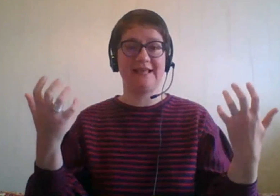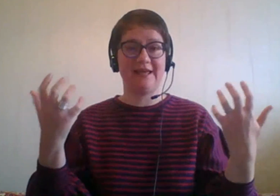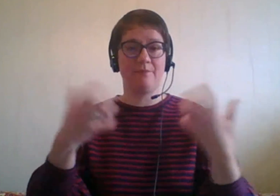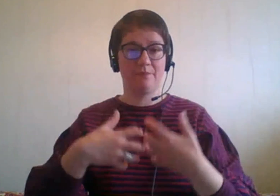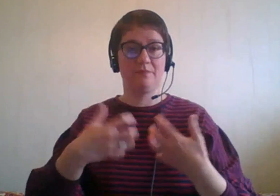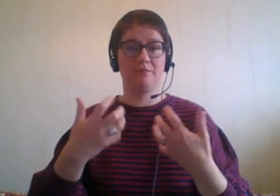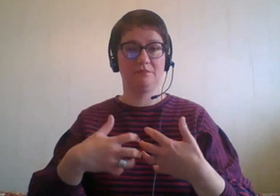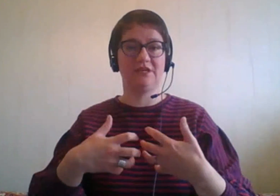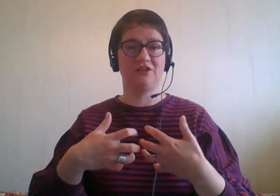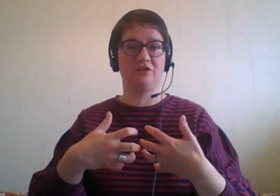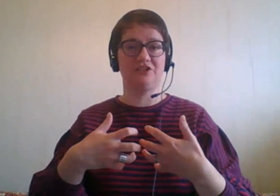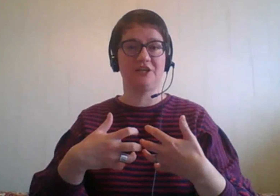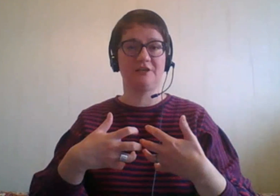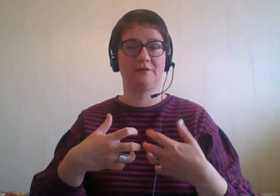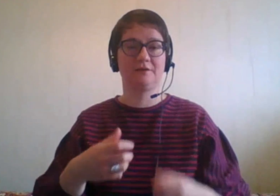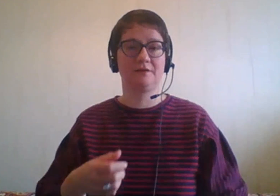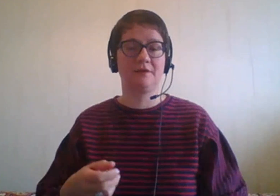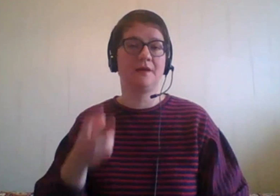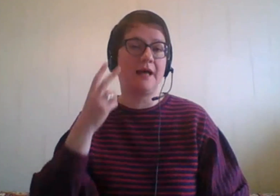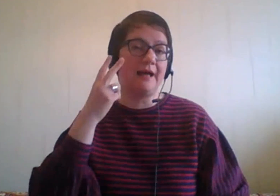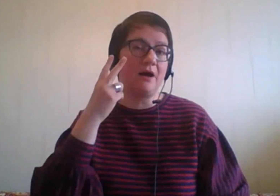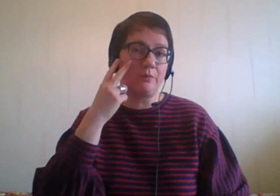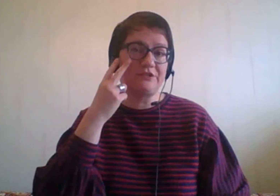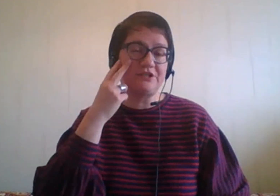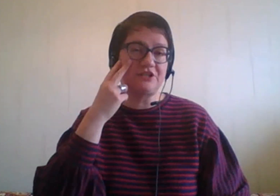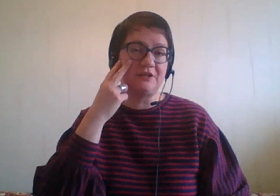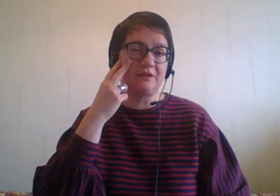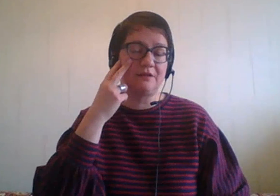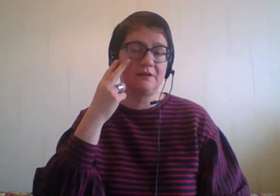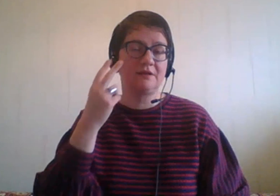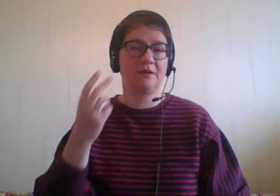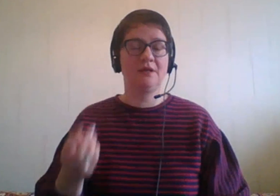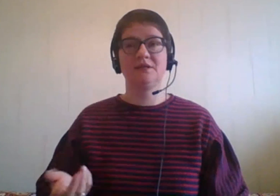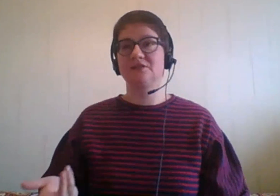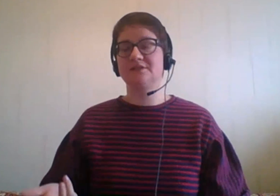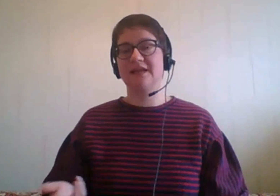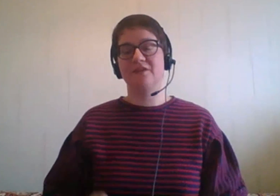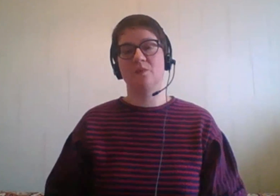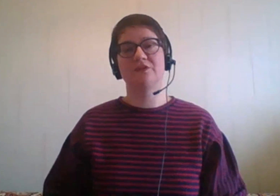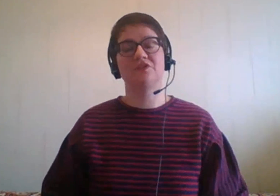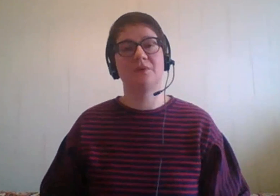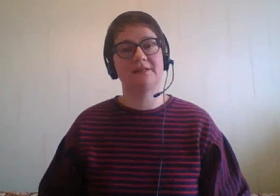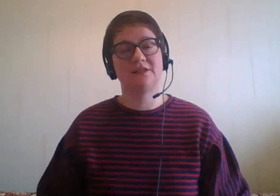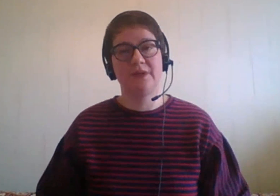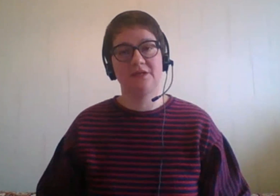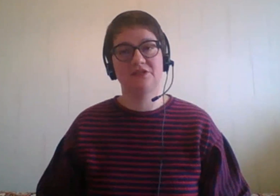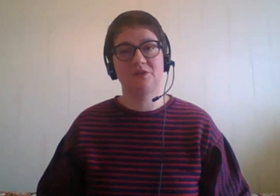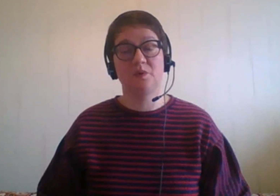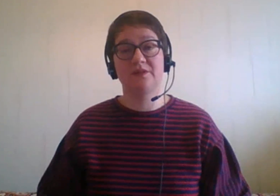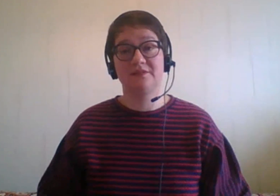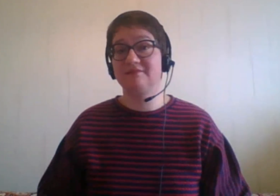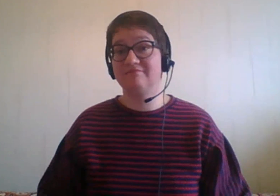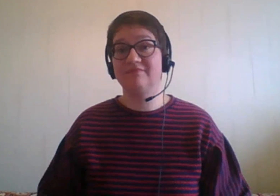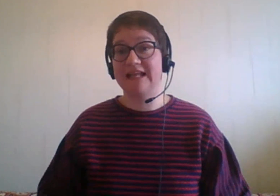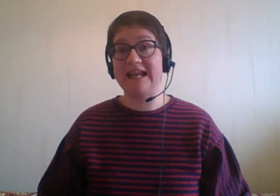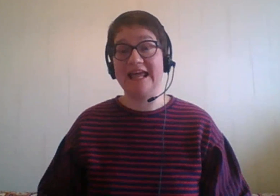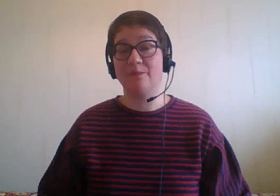same technology. Optician. So say if you wanted to ask your patient what their name